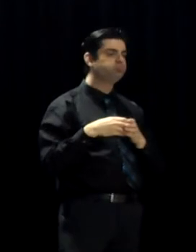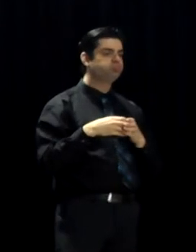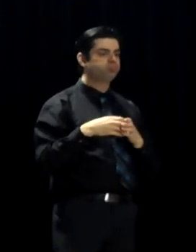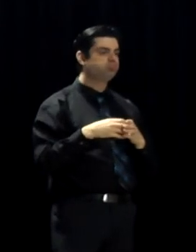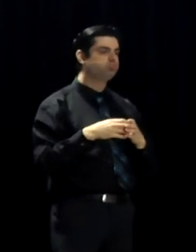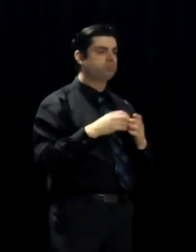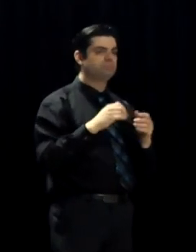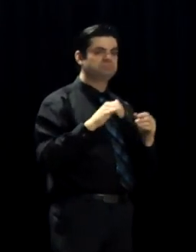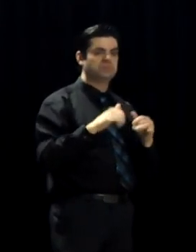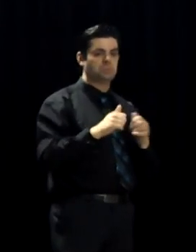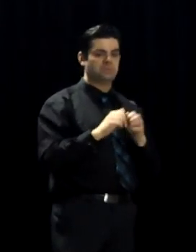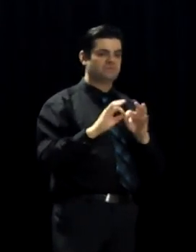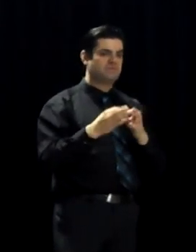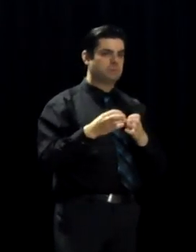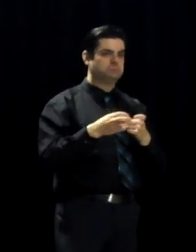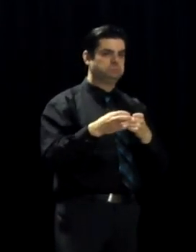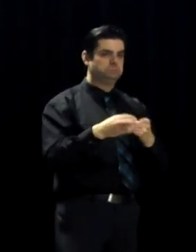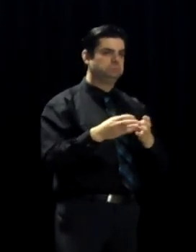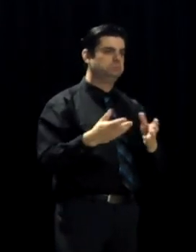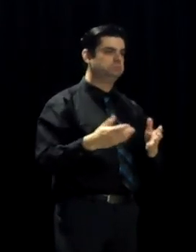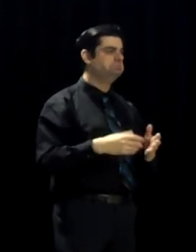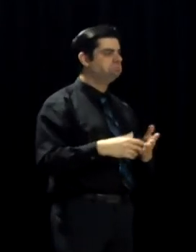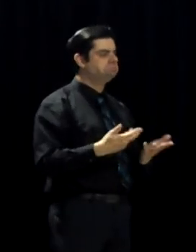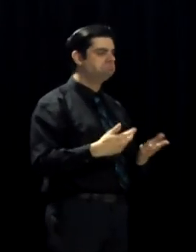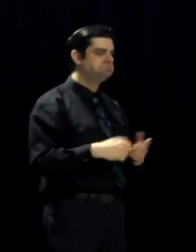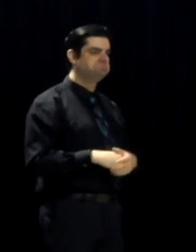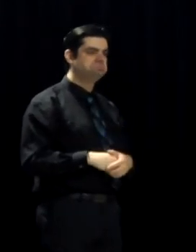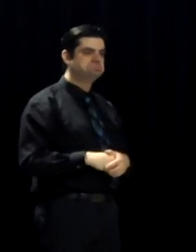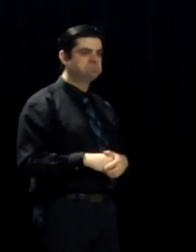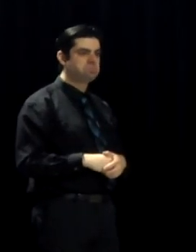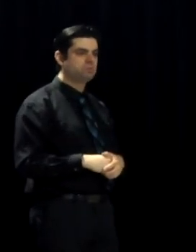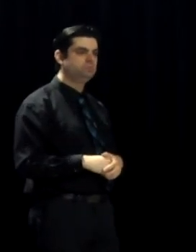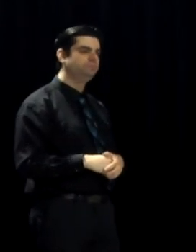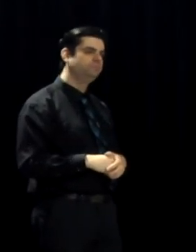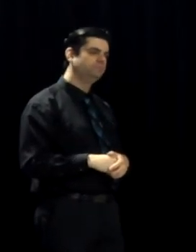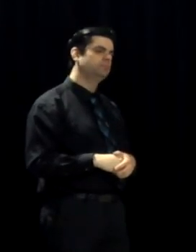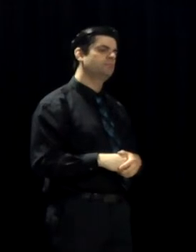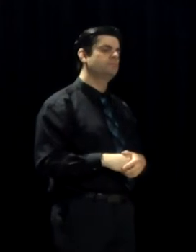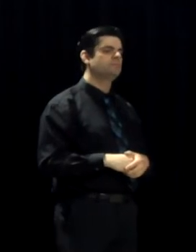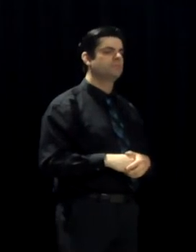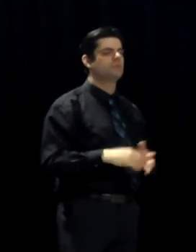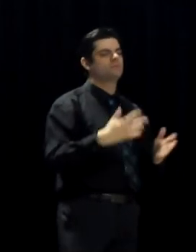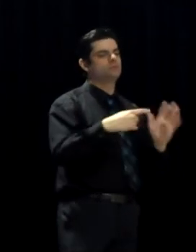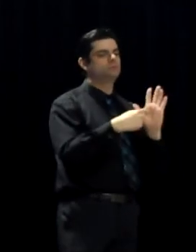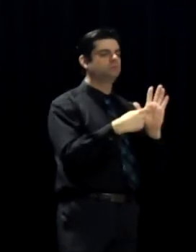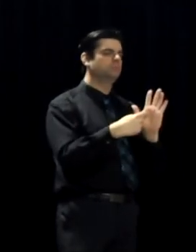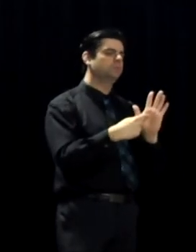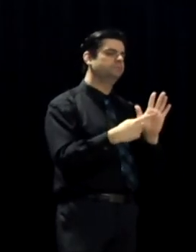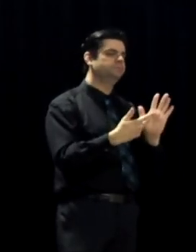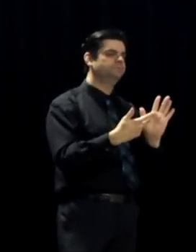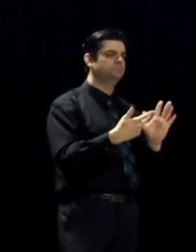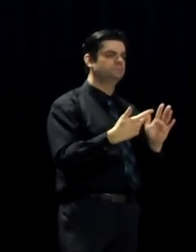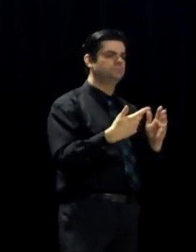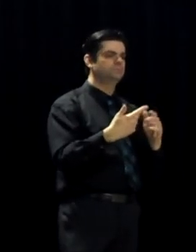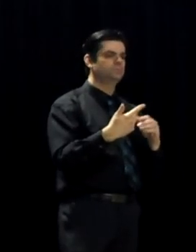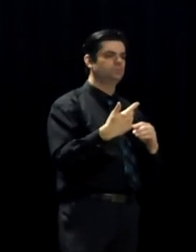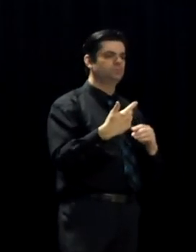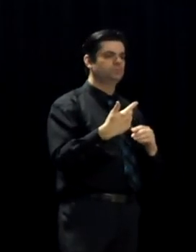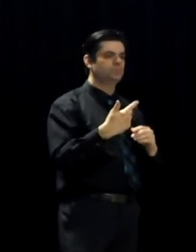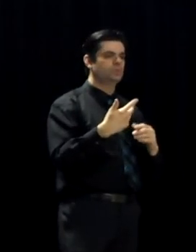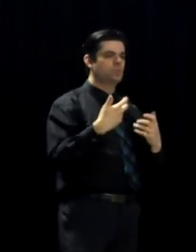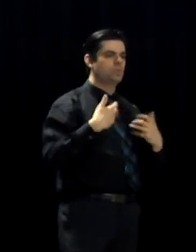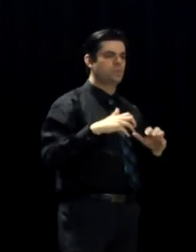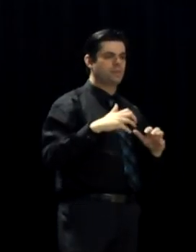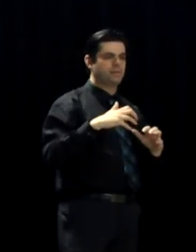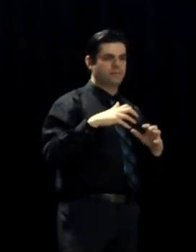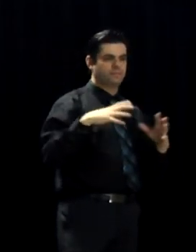Some exhibits we cut off some of the areas. We don't want kids and people leaning and touching on certain things. So